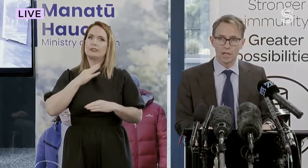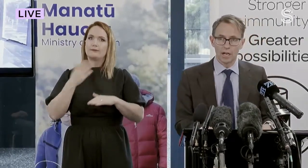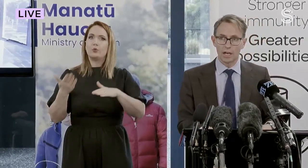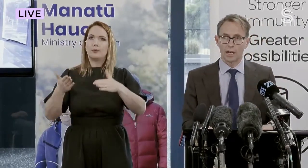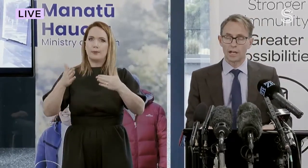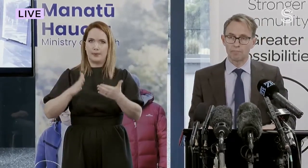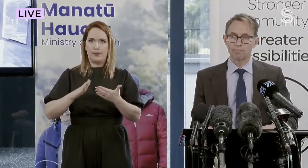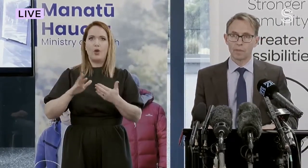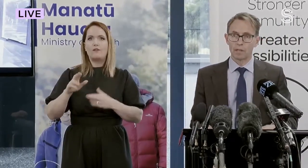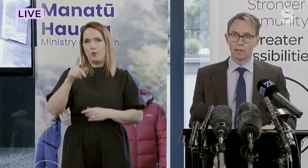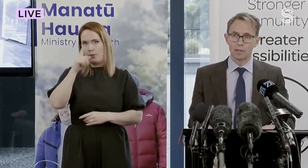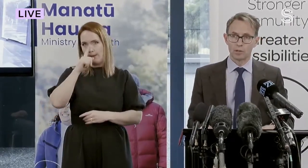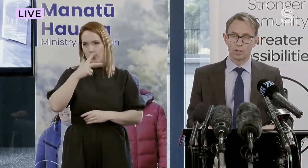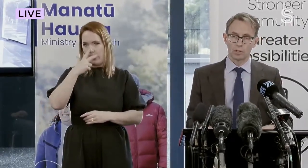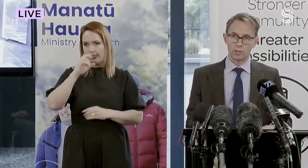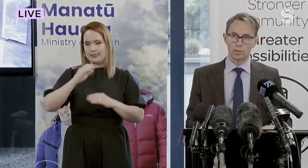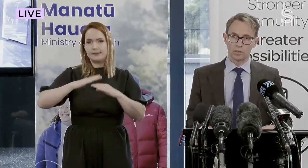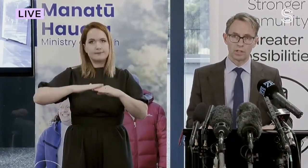80.